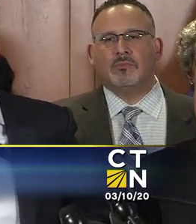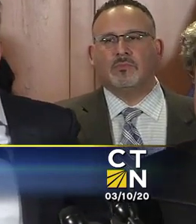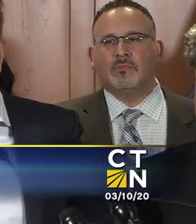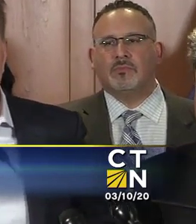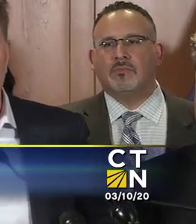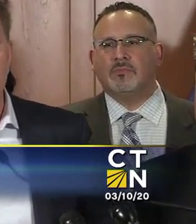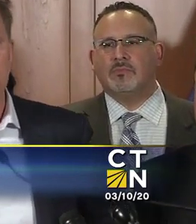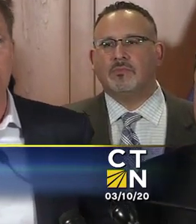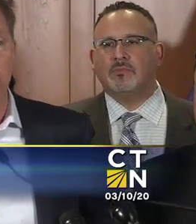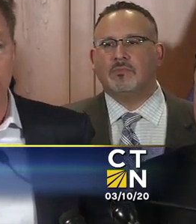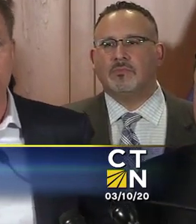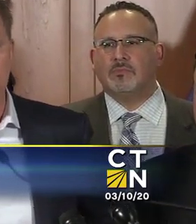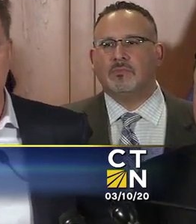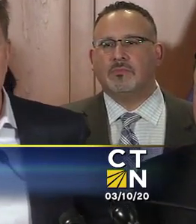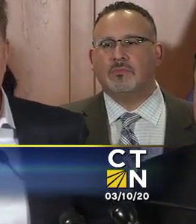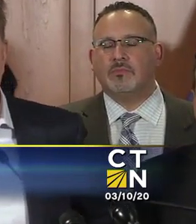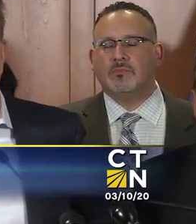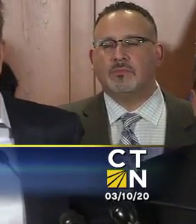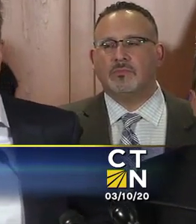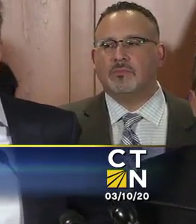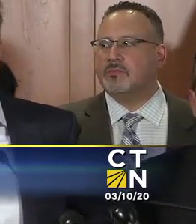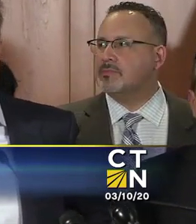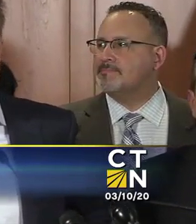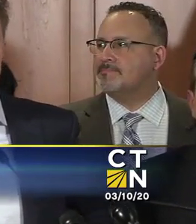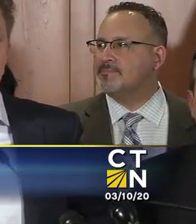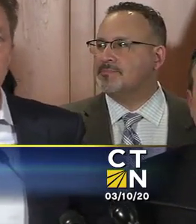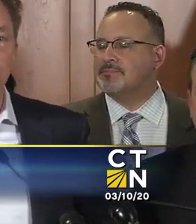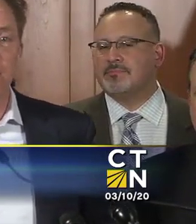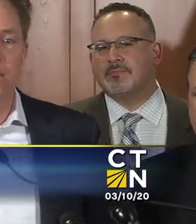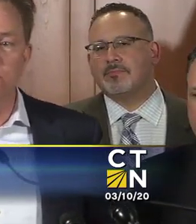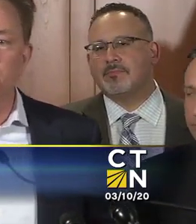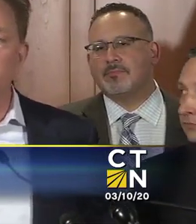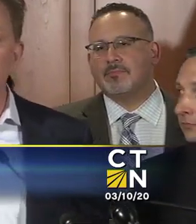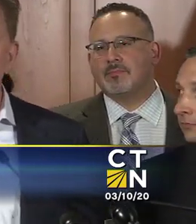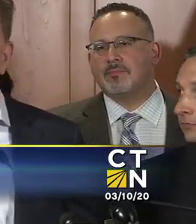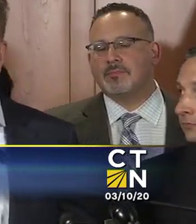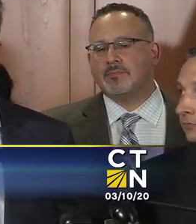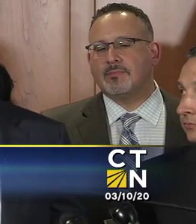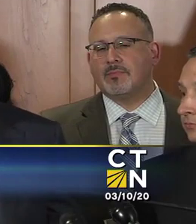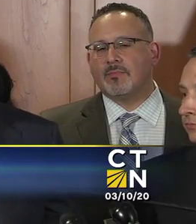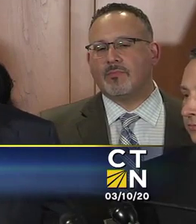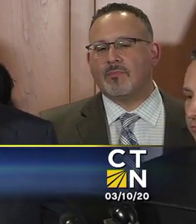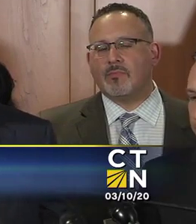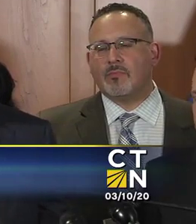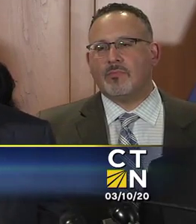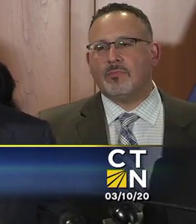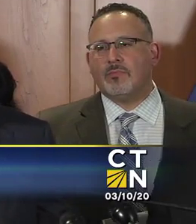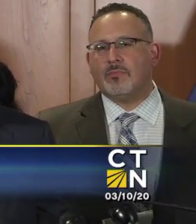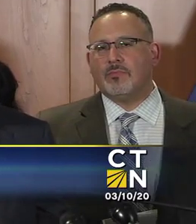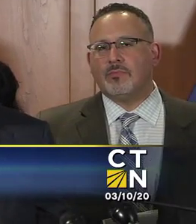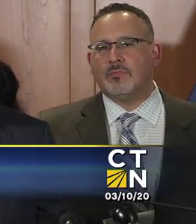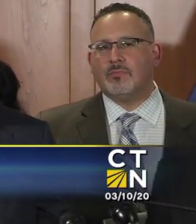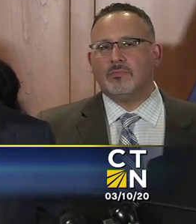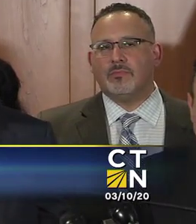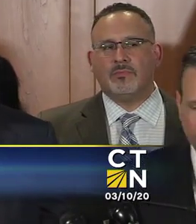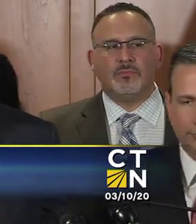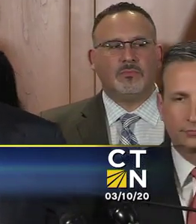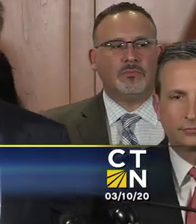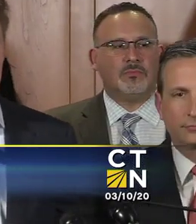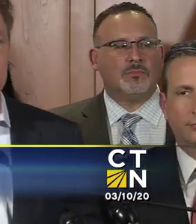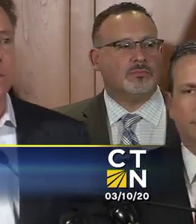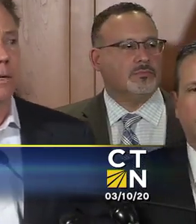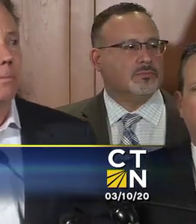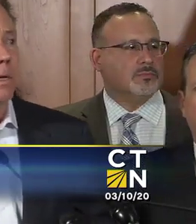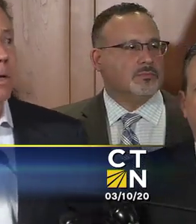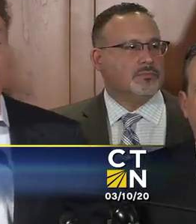civil preparedness emergency. And let me tell you what that means. We've done this before in the past. We did this with the Ebola virus. We've